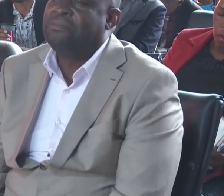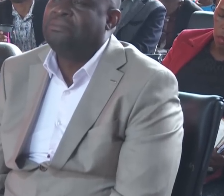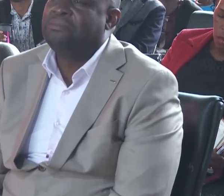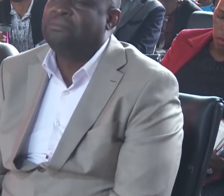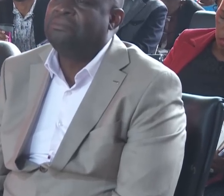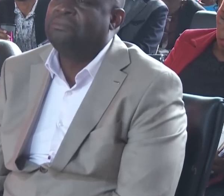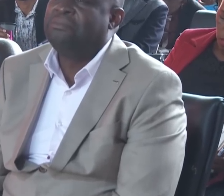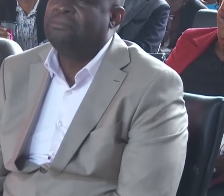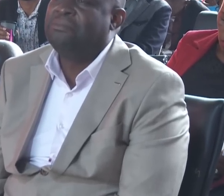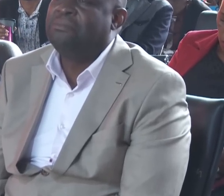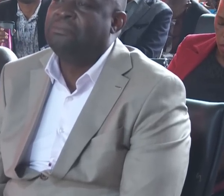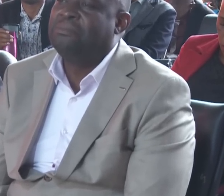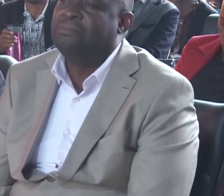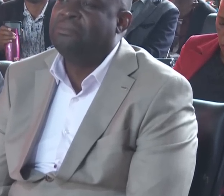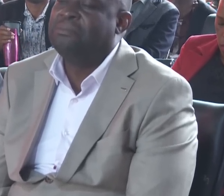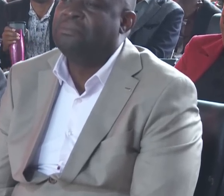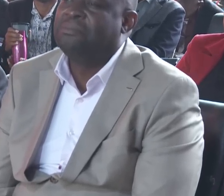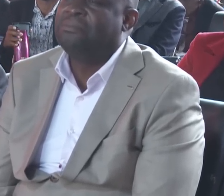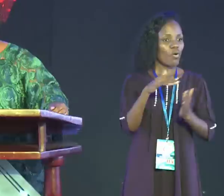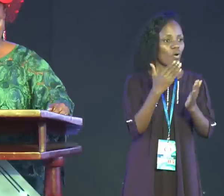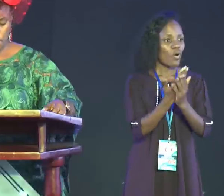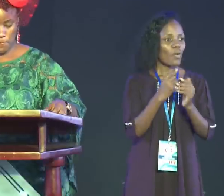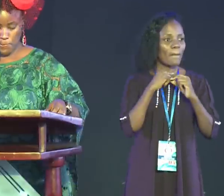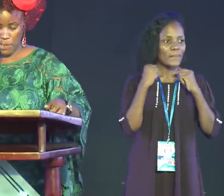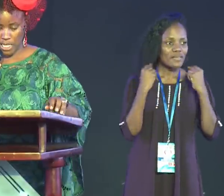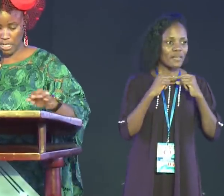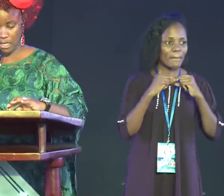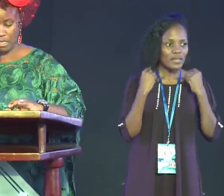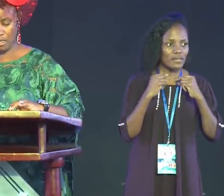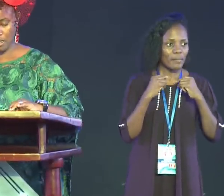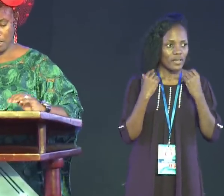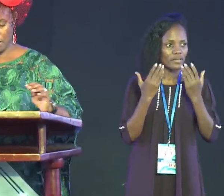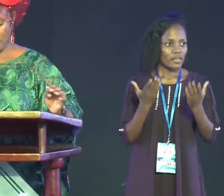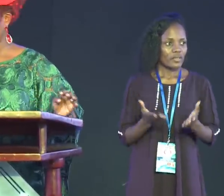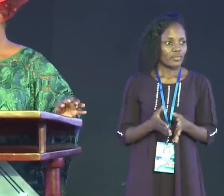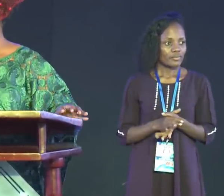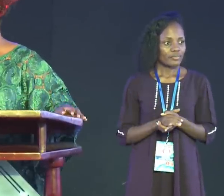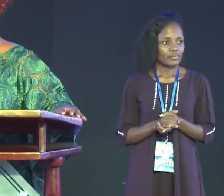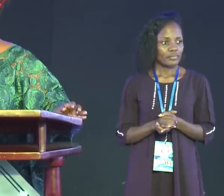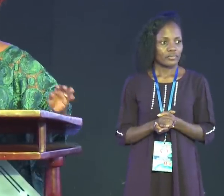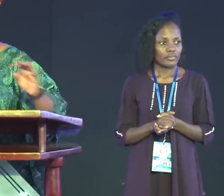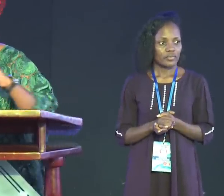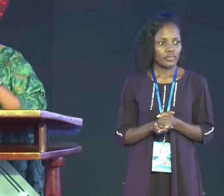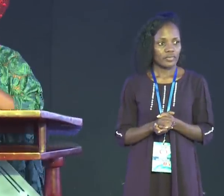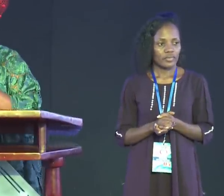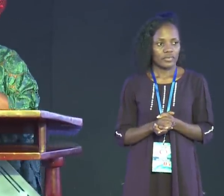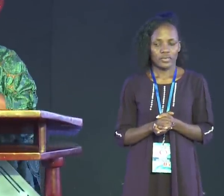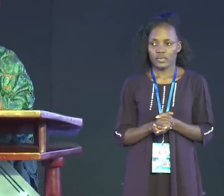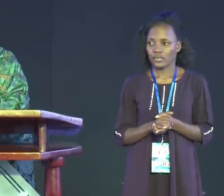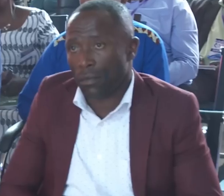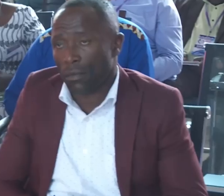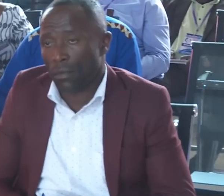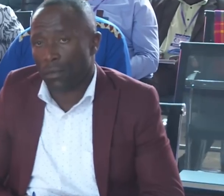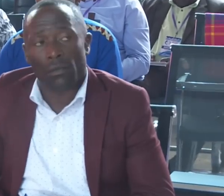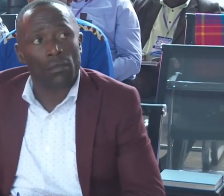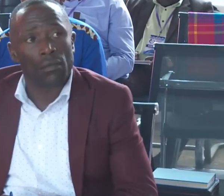Atera ne mwebaza awamu n'abasumba bonna. I thank him together or alongside with all the pastors.